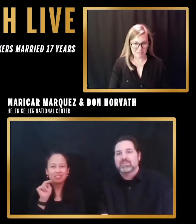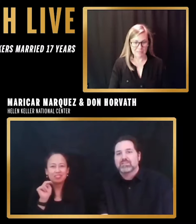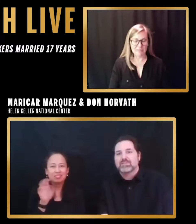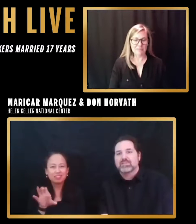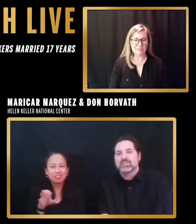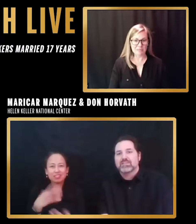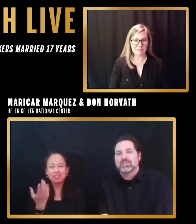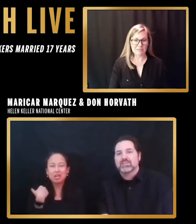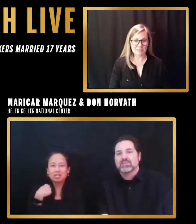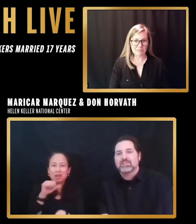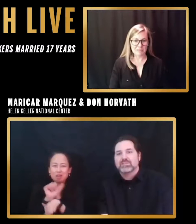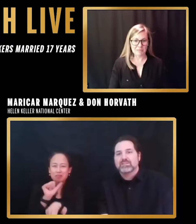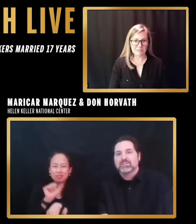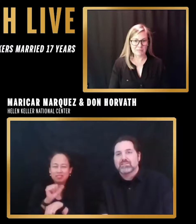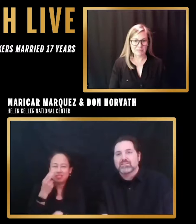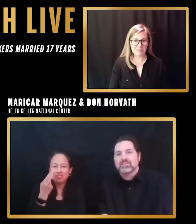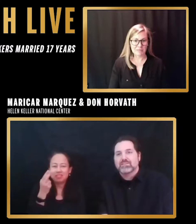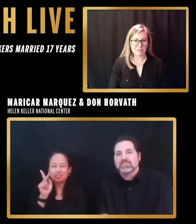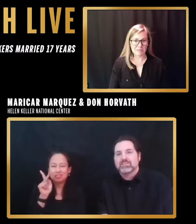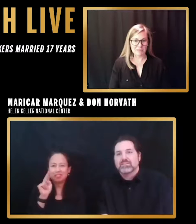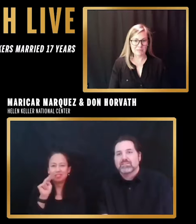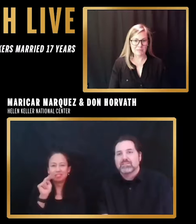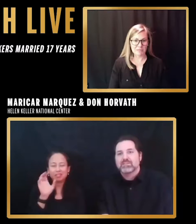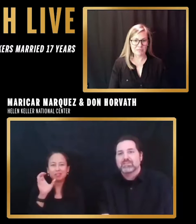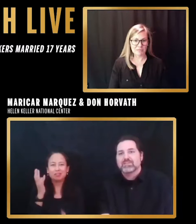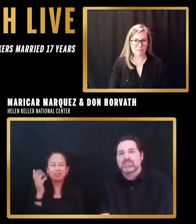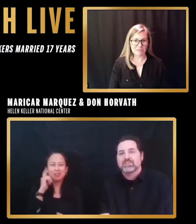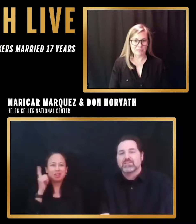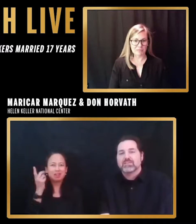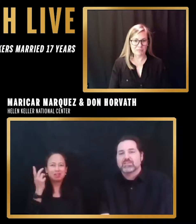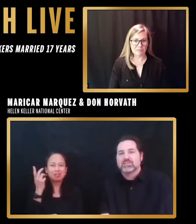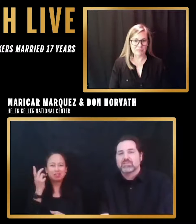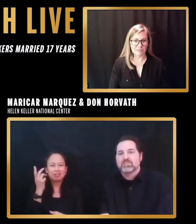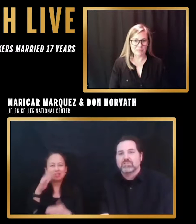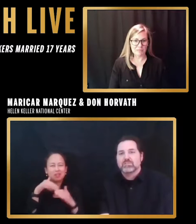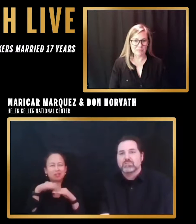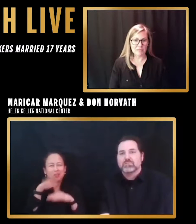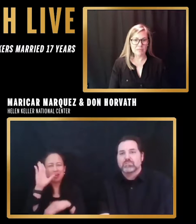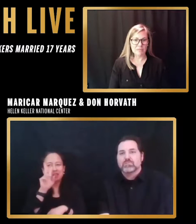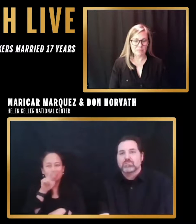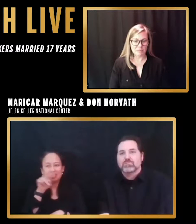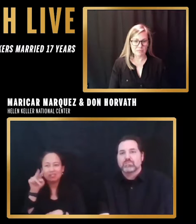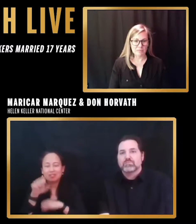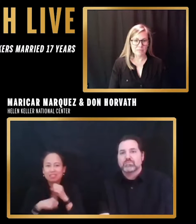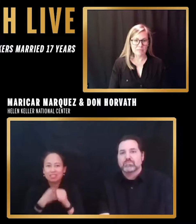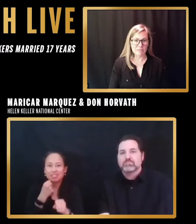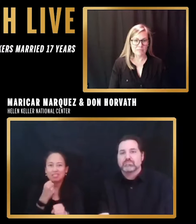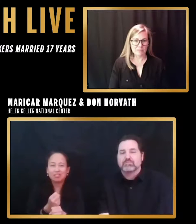I'm the supervisor of the Independent Living Department at Helen Keller National Center.